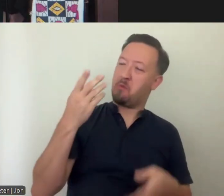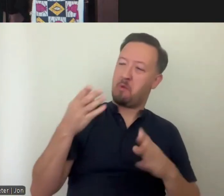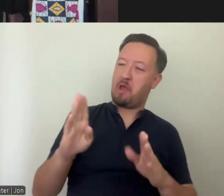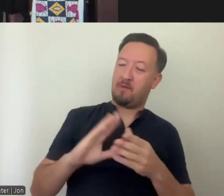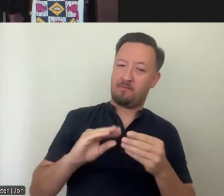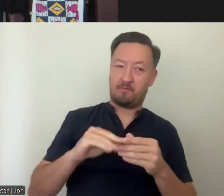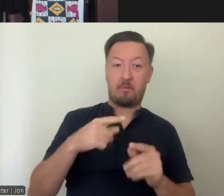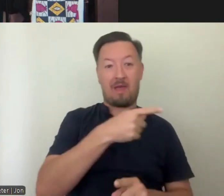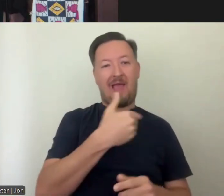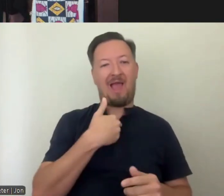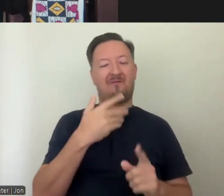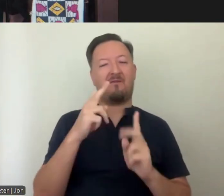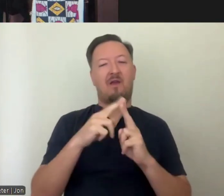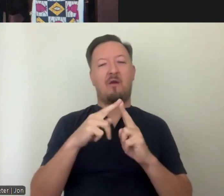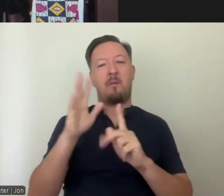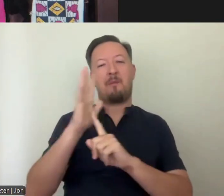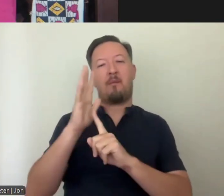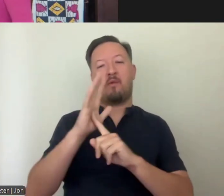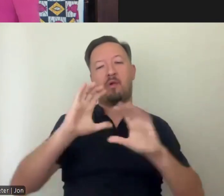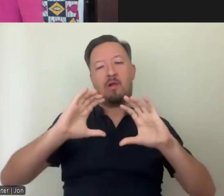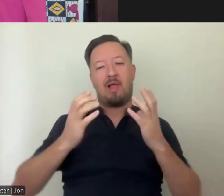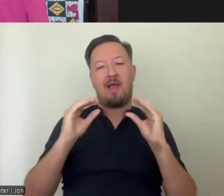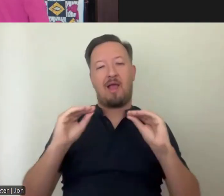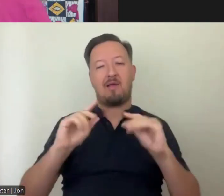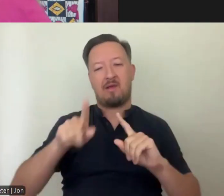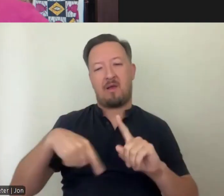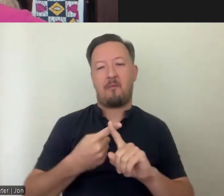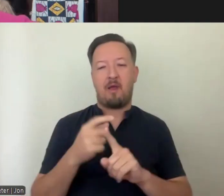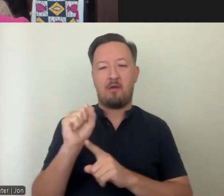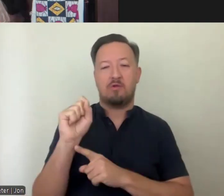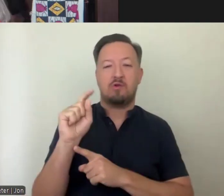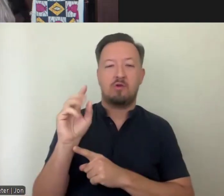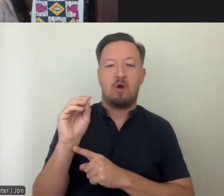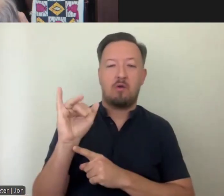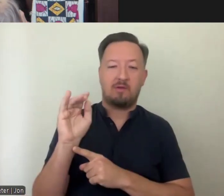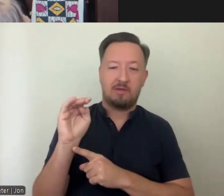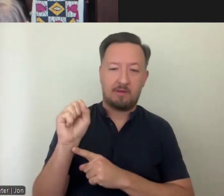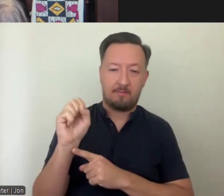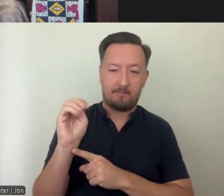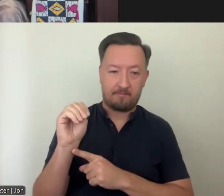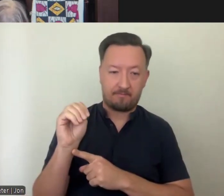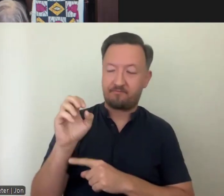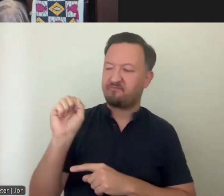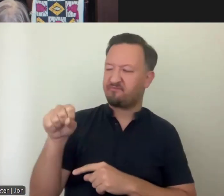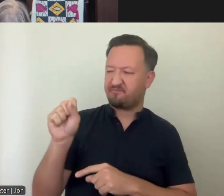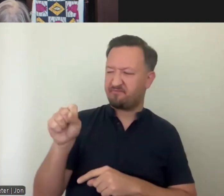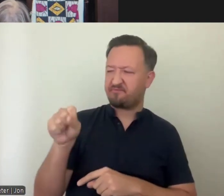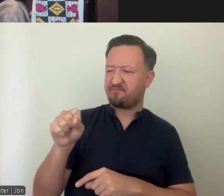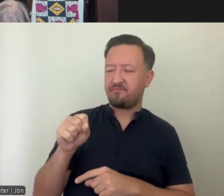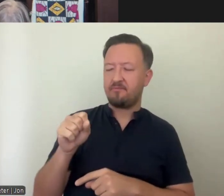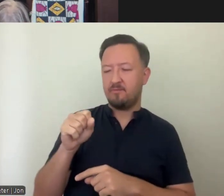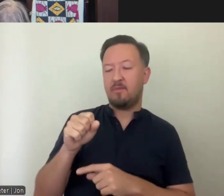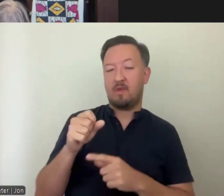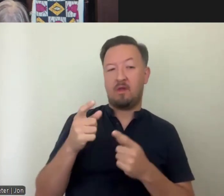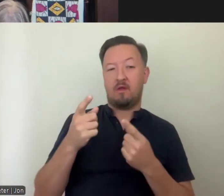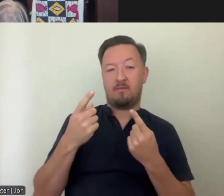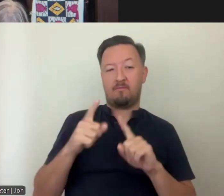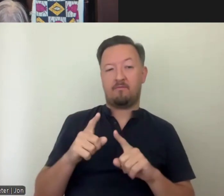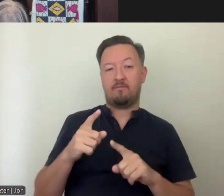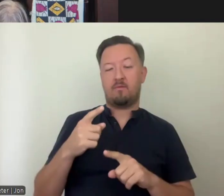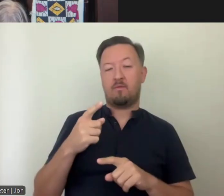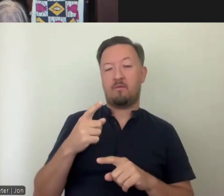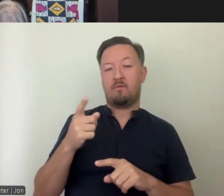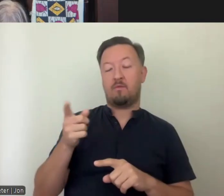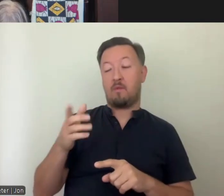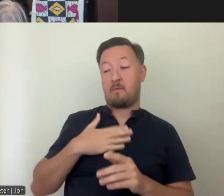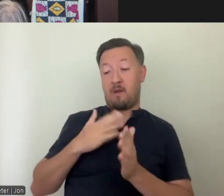on Stoicism. Yes, so right. Please tell us some more about that experience. Yeah, we actually started with a colleague of mine who is one of